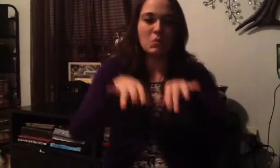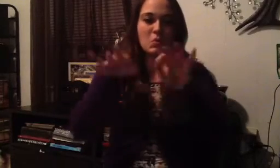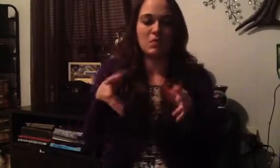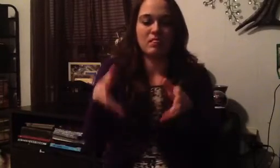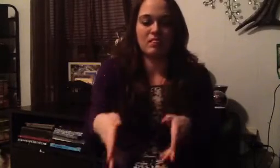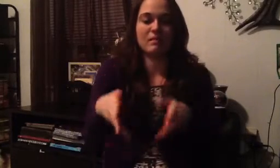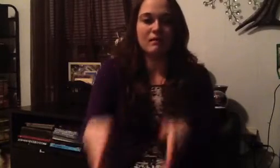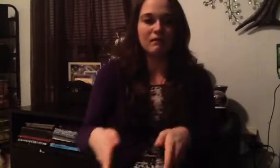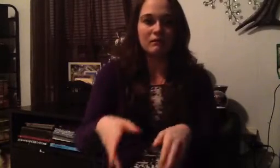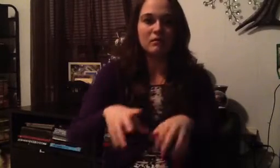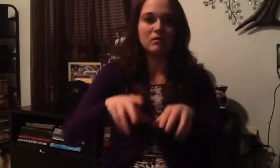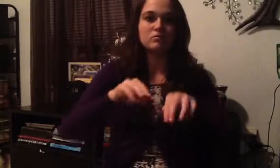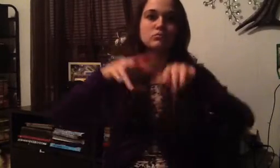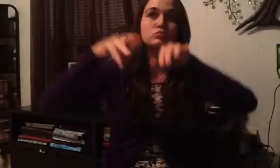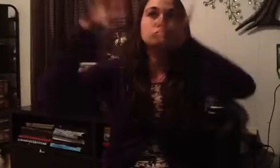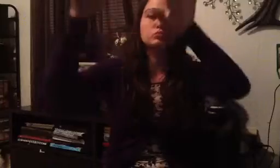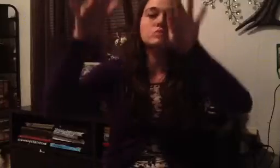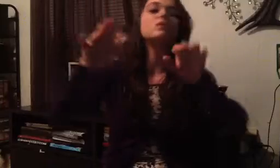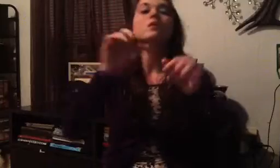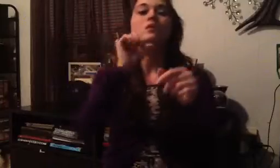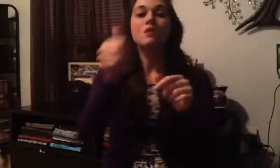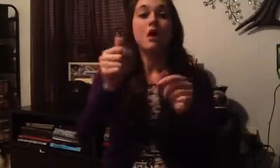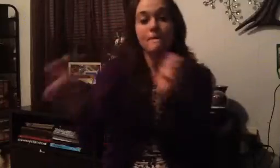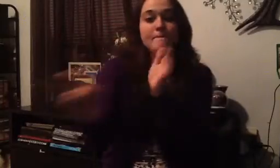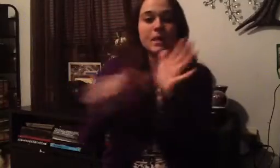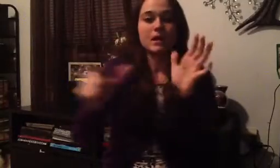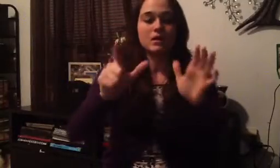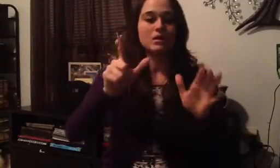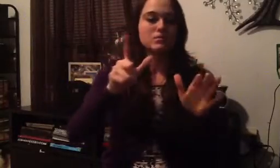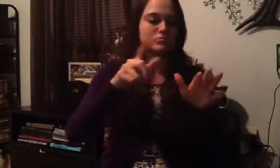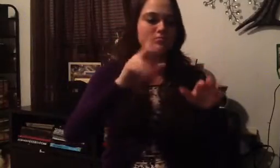doesn't necessarily just turn around and fall as rain or snow.